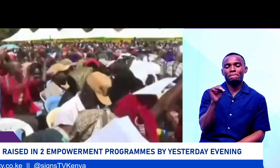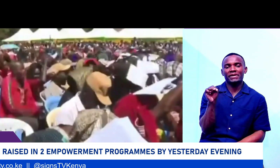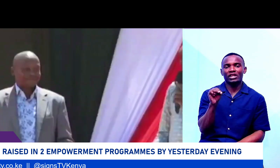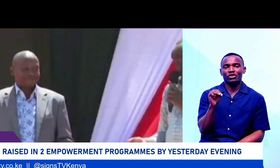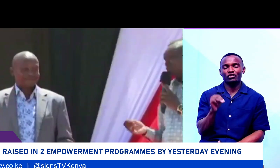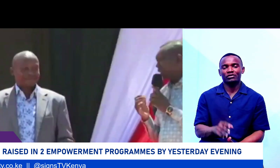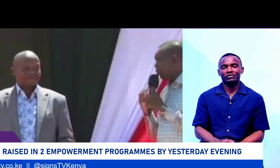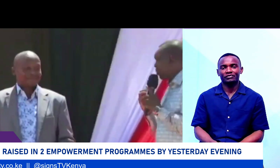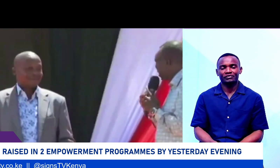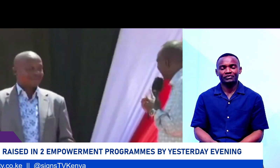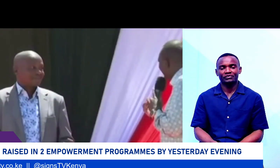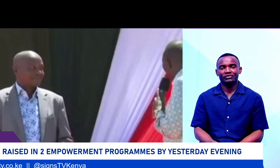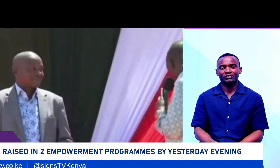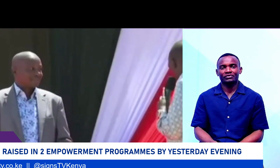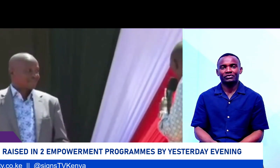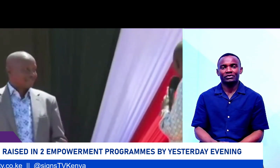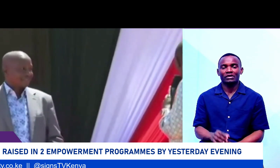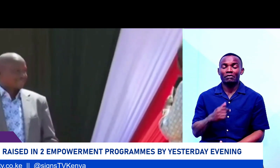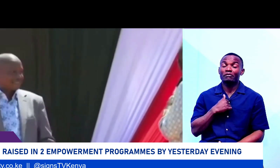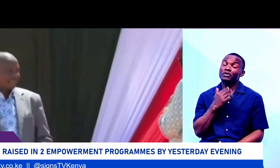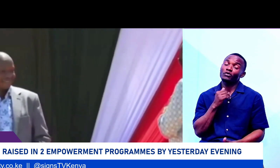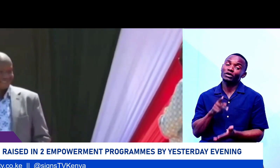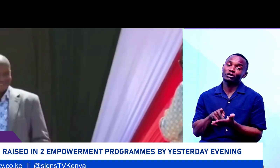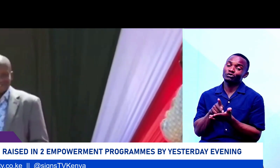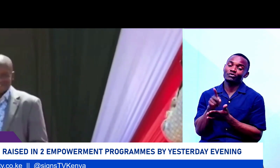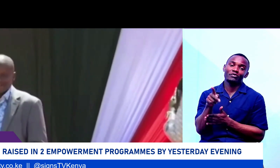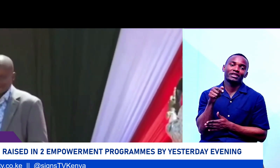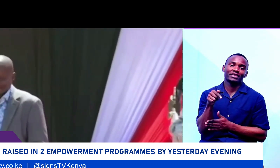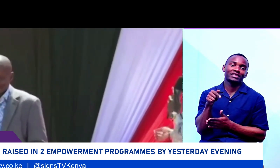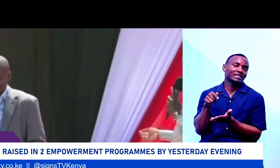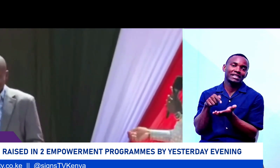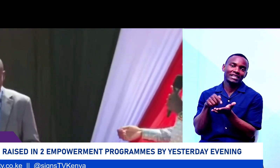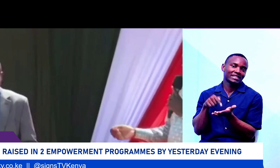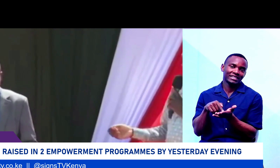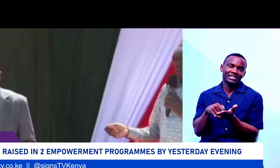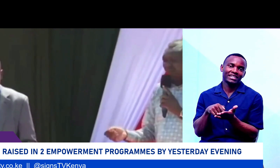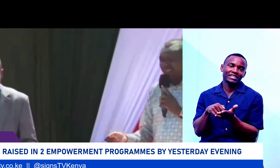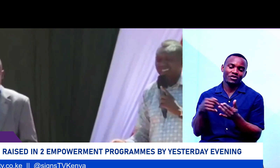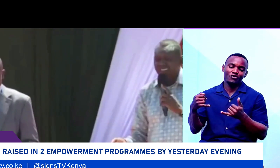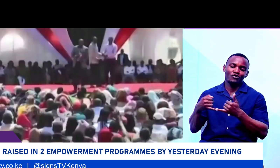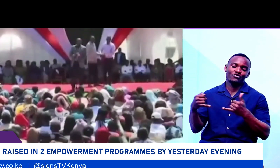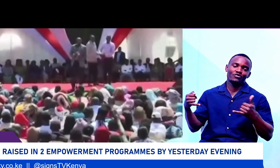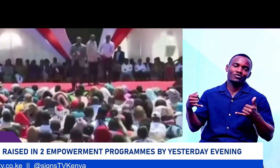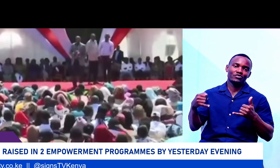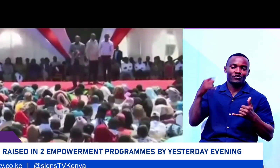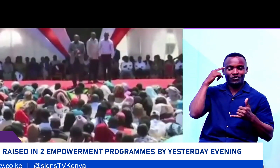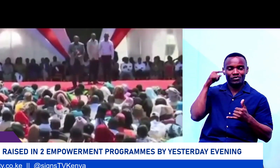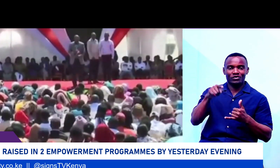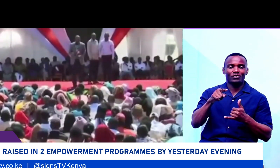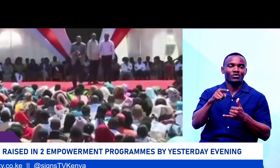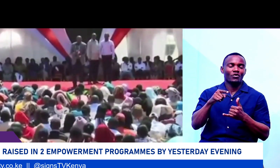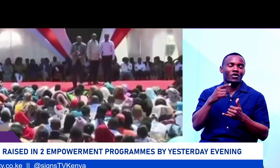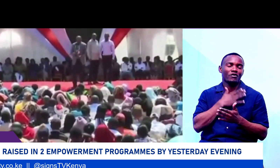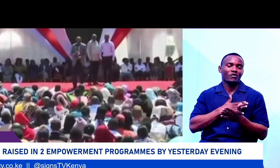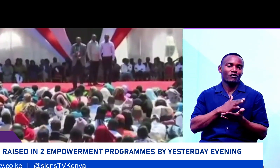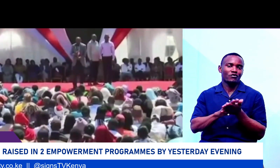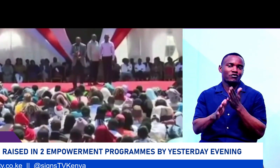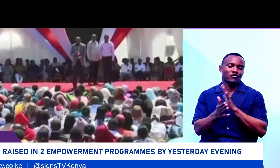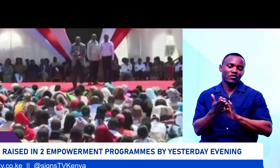So wacha mimi nilipe deni ya Kawaya, ndio Kawaya anisamee. Pesa ile Sudi ameleta 2